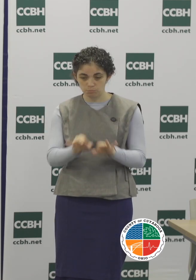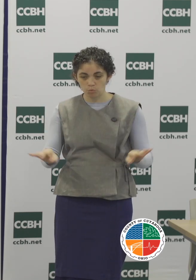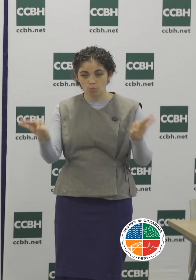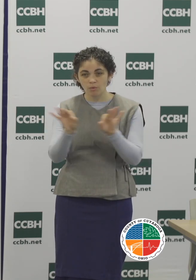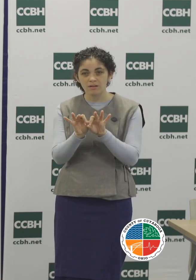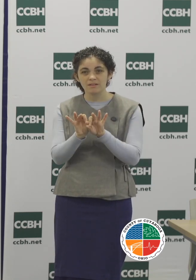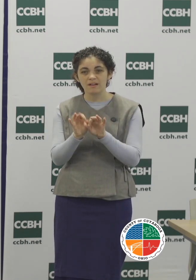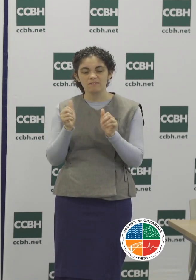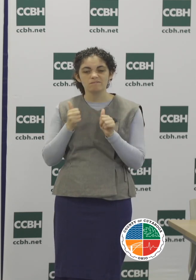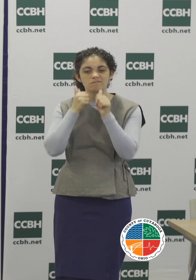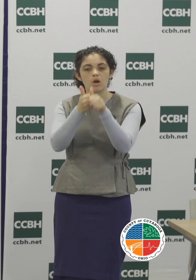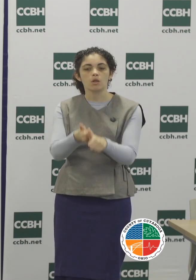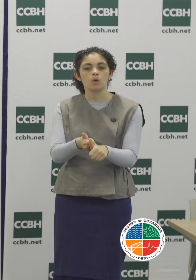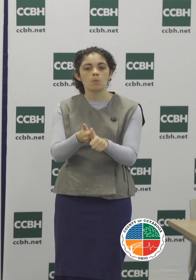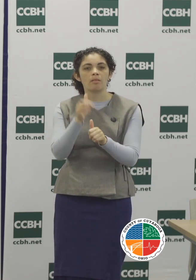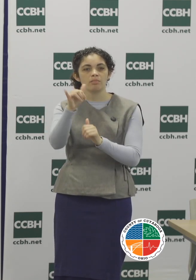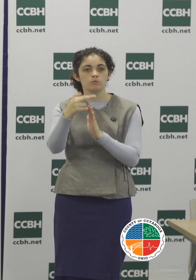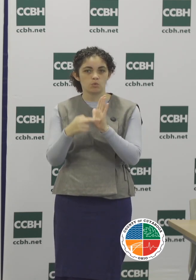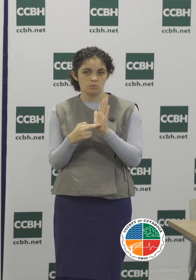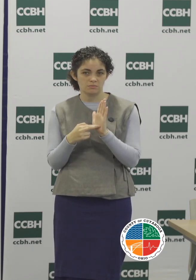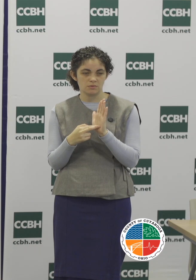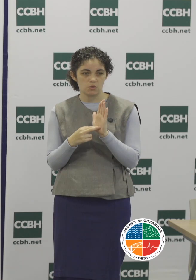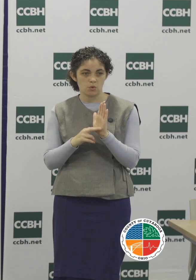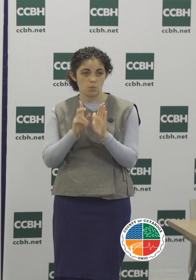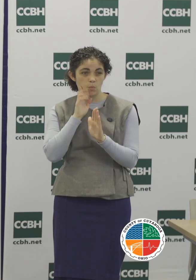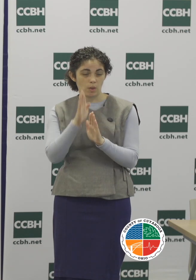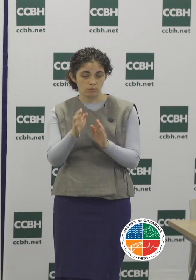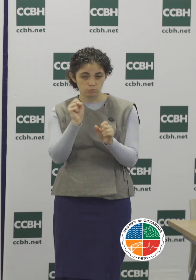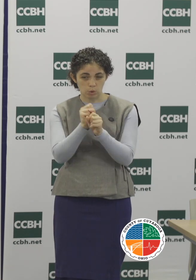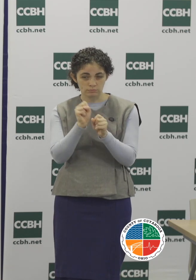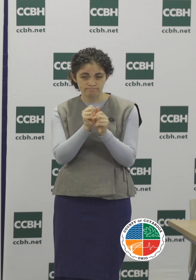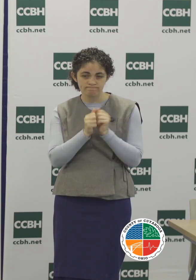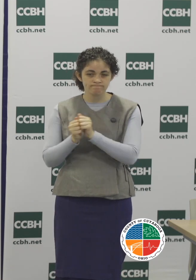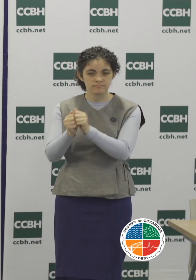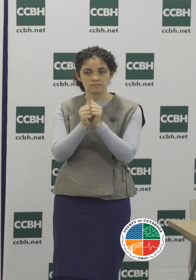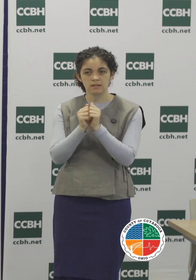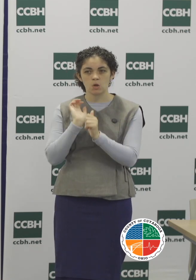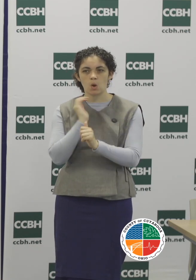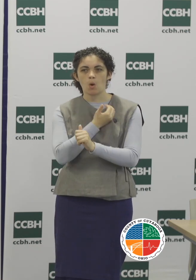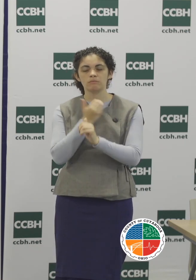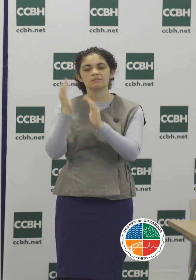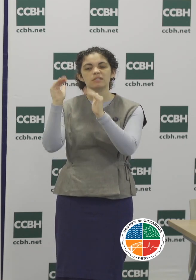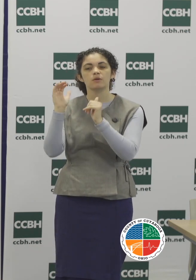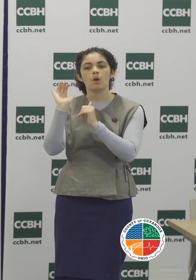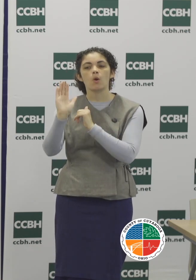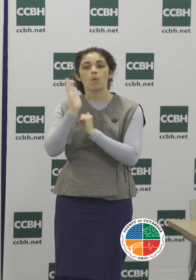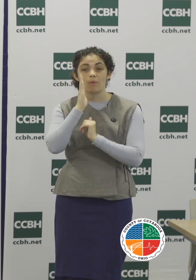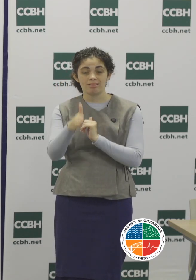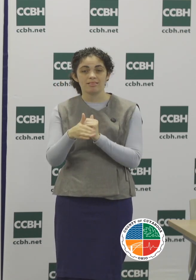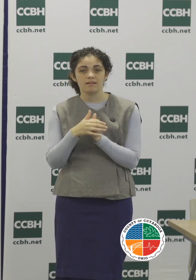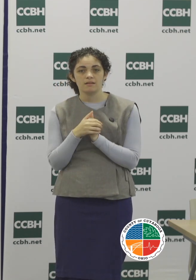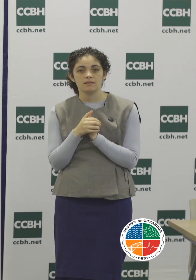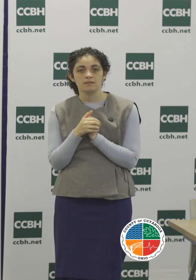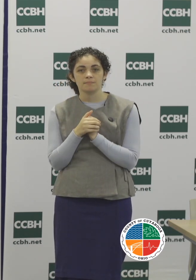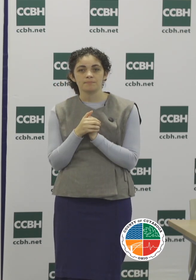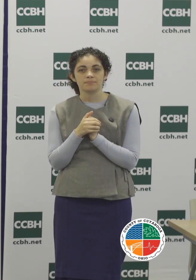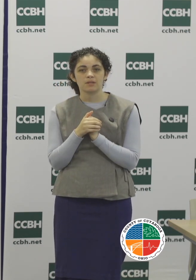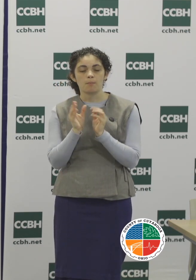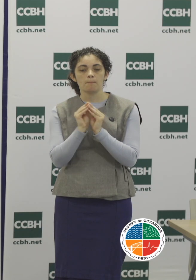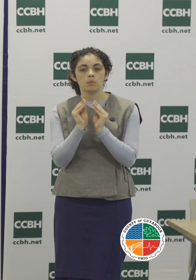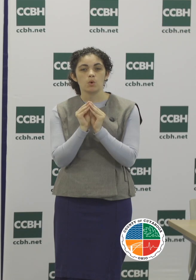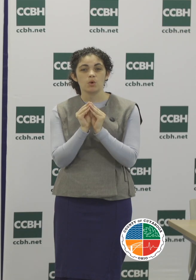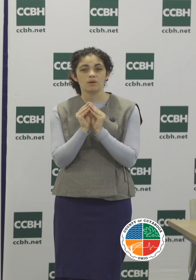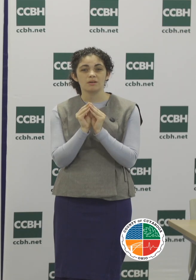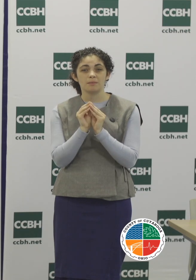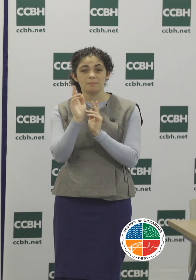people follow the guidance, and we'll work with them. And it is our anticipation that there will be, far and away,